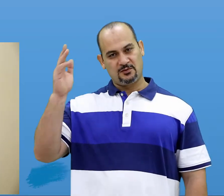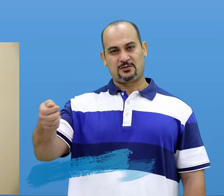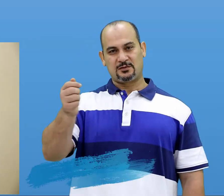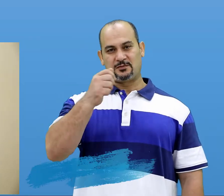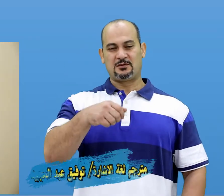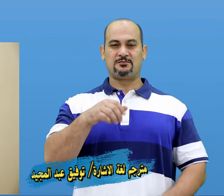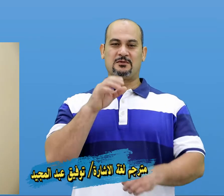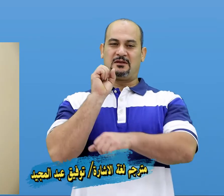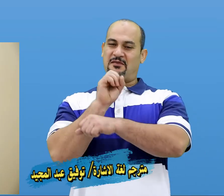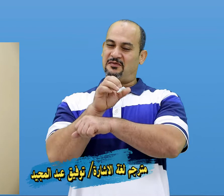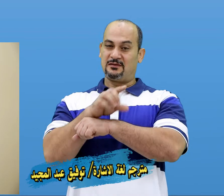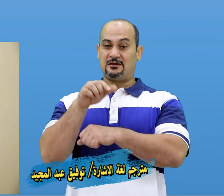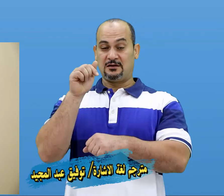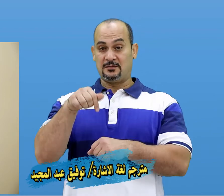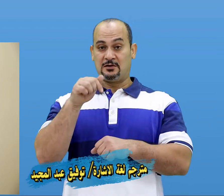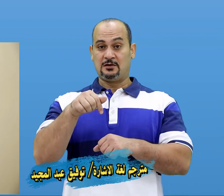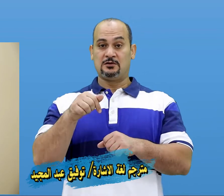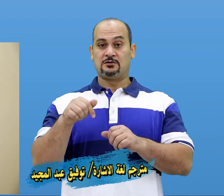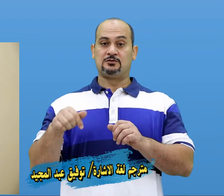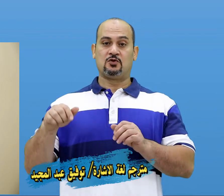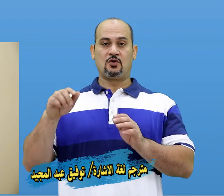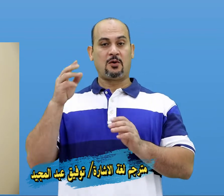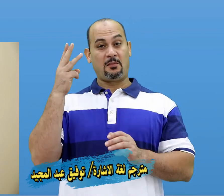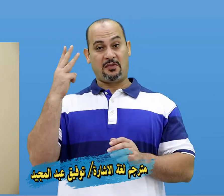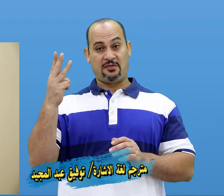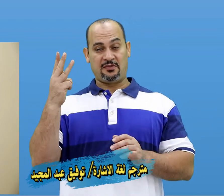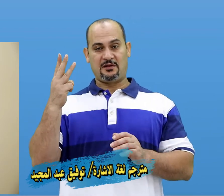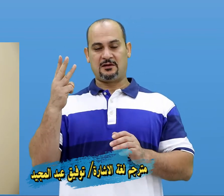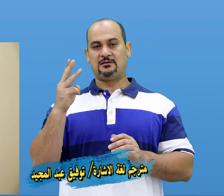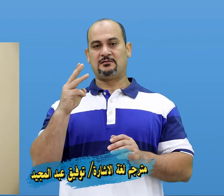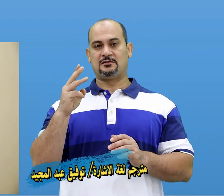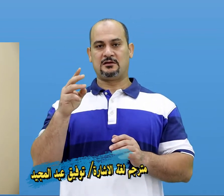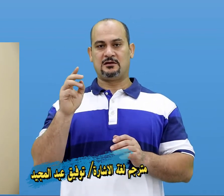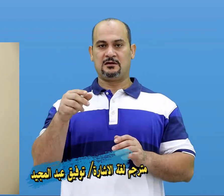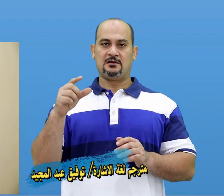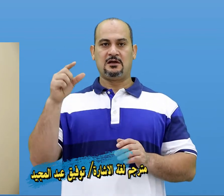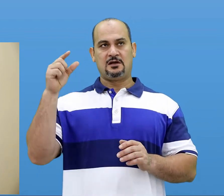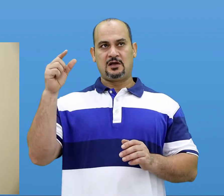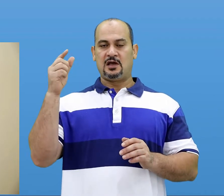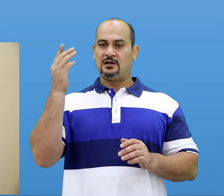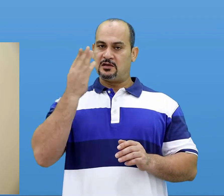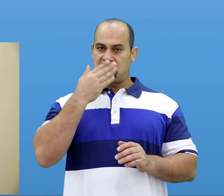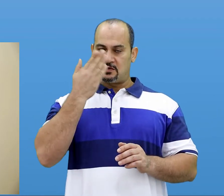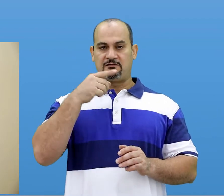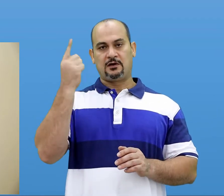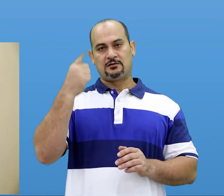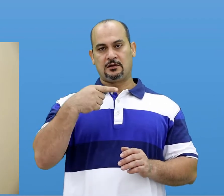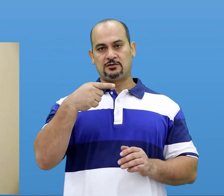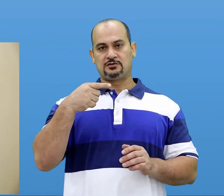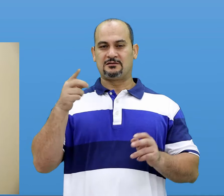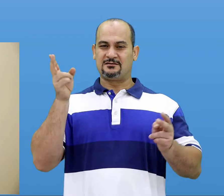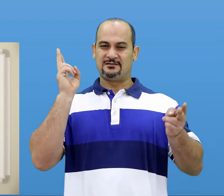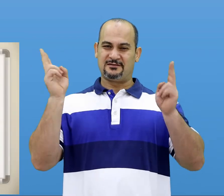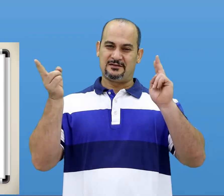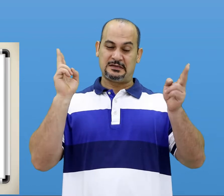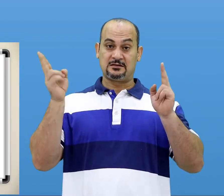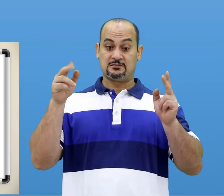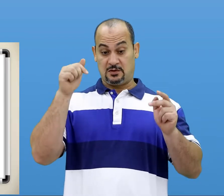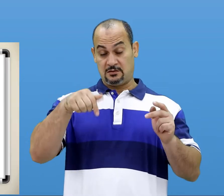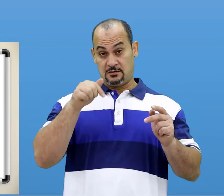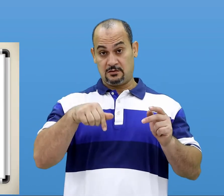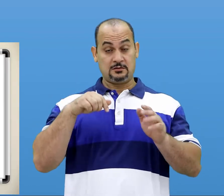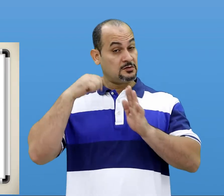Welcome to the educational channel. This is episode 3 for grade 11, festivals and occasions. In